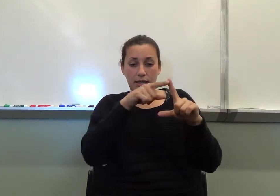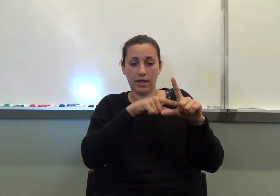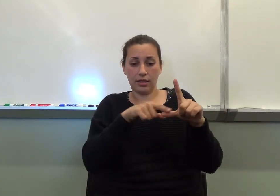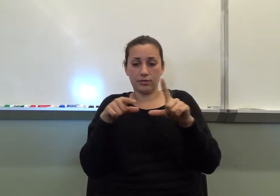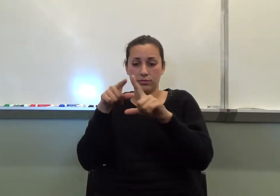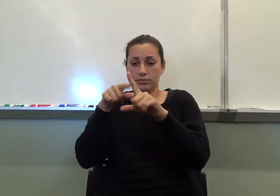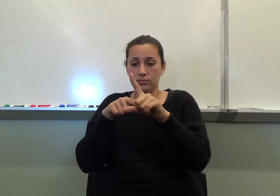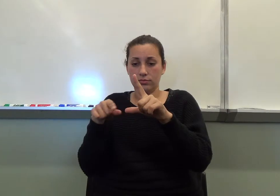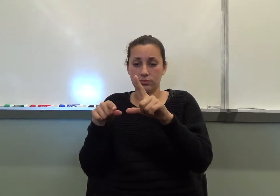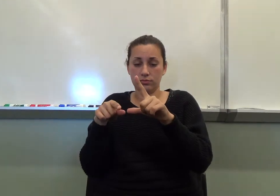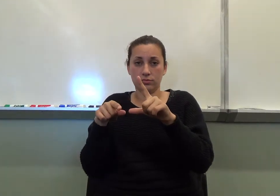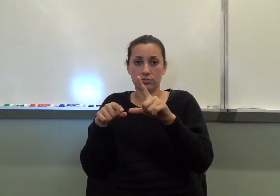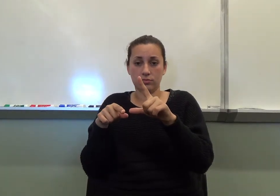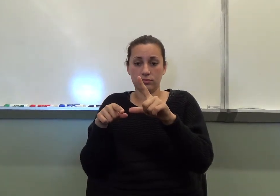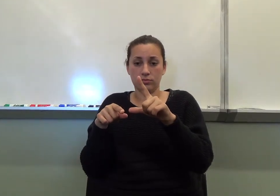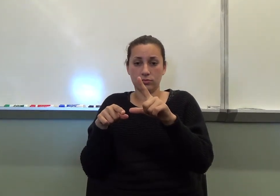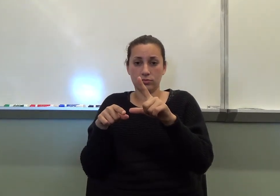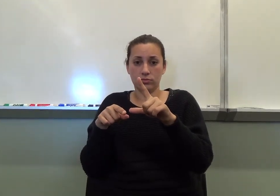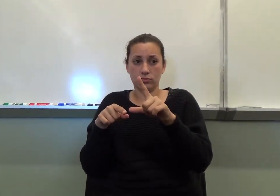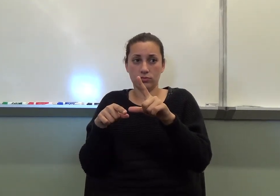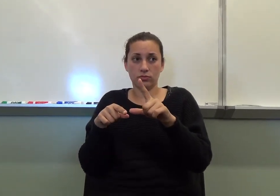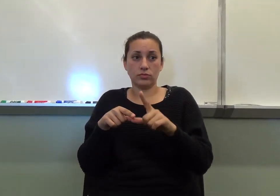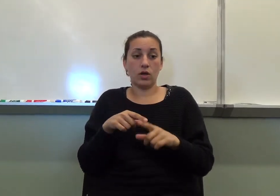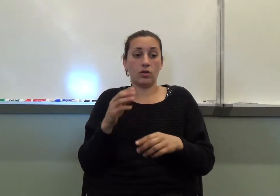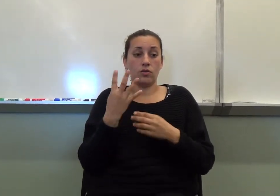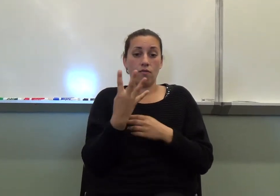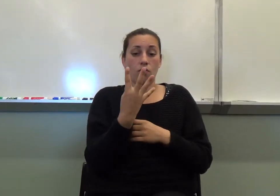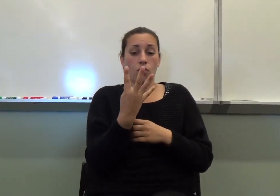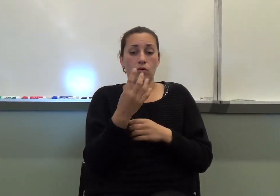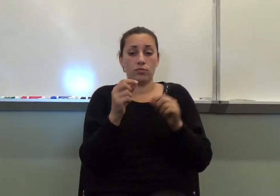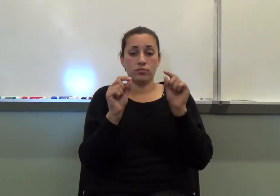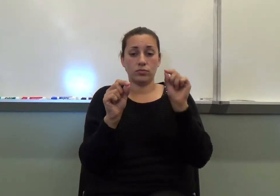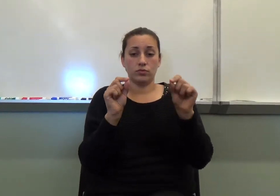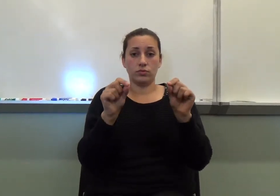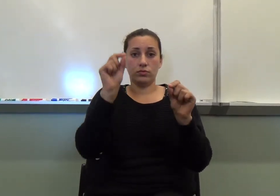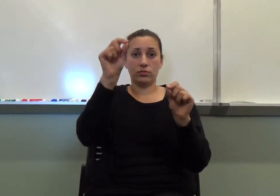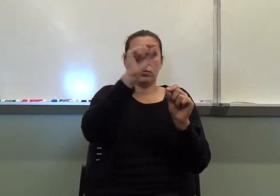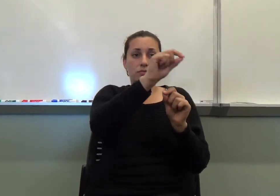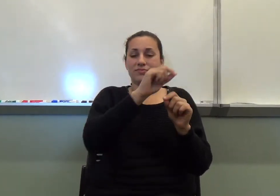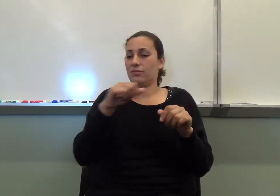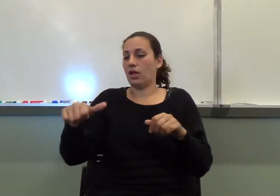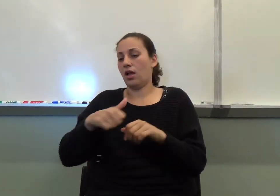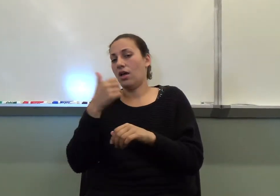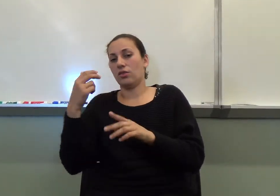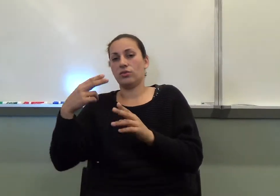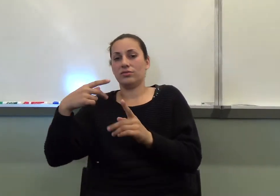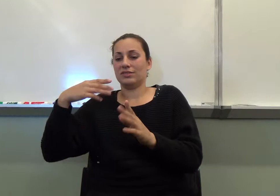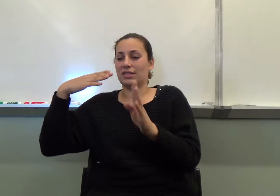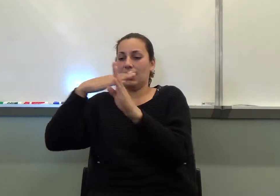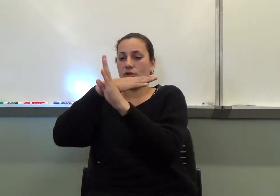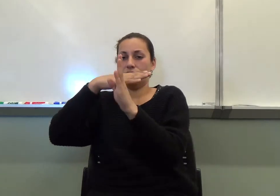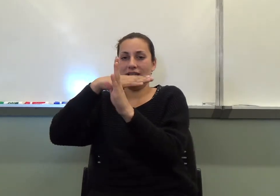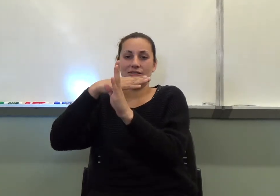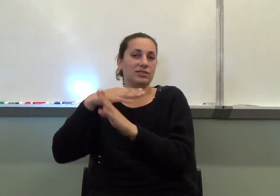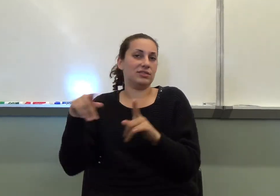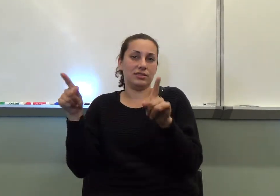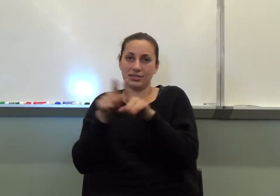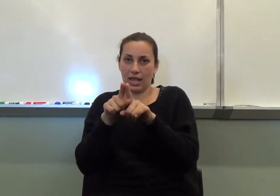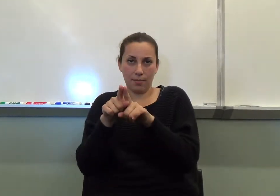those in that one intersection done. Now the other intersection is exactly the same. You know, it's a carbon copy. But technically you